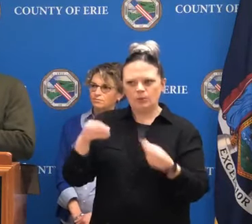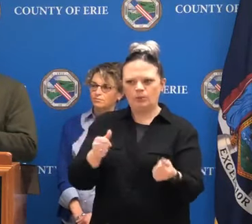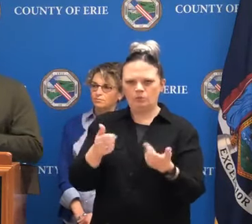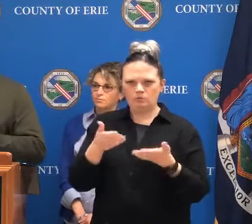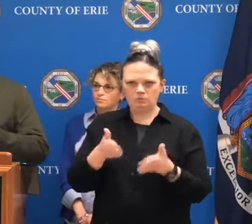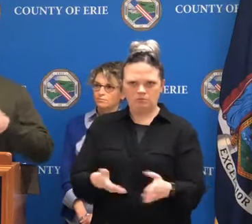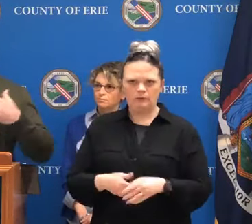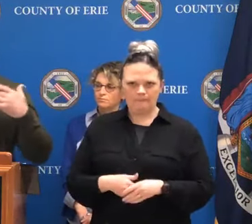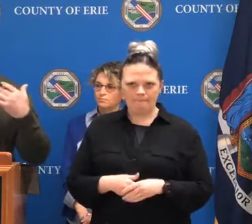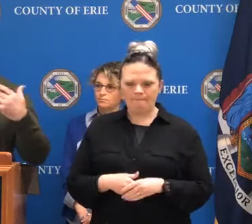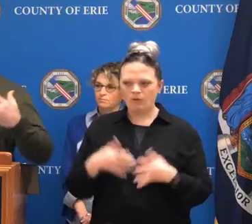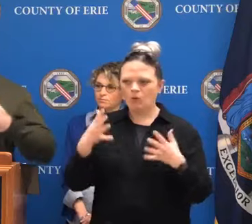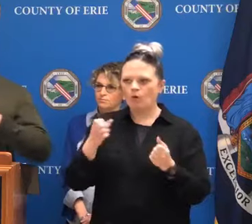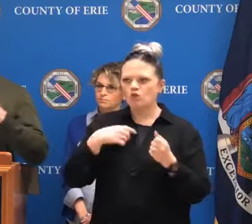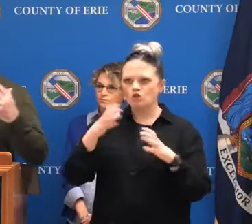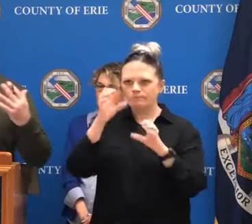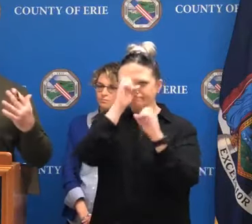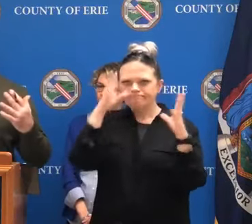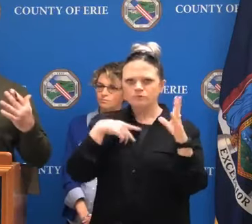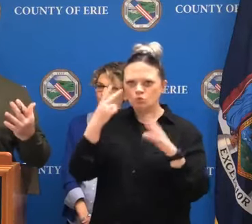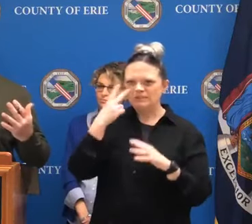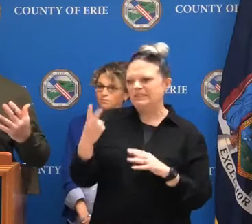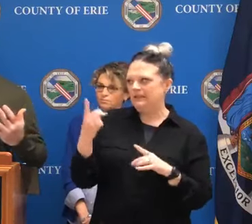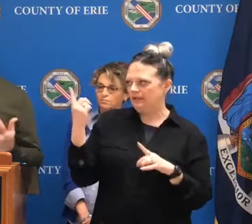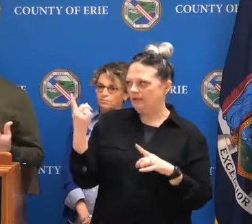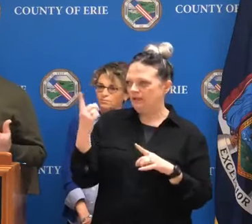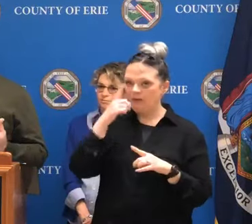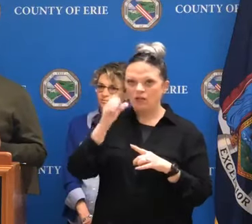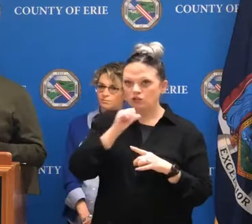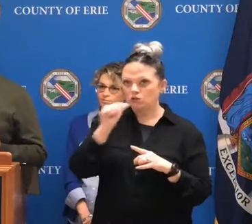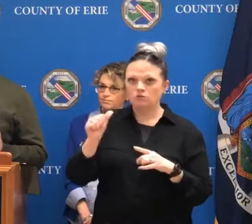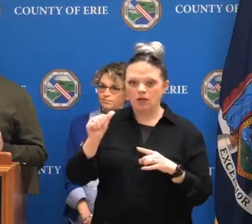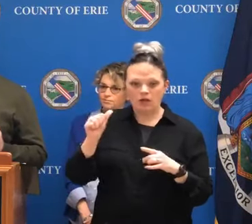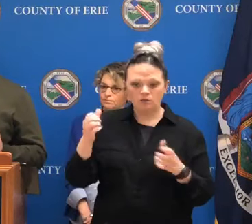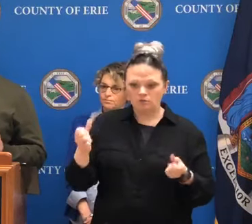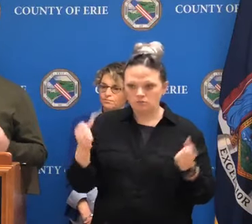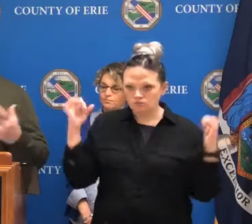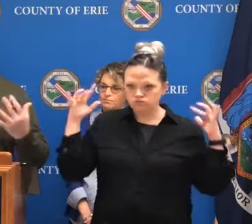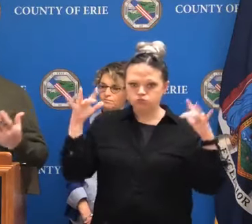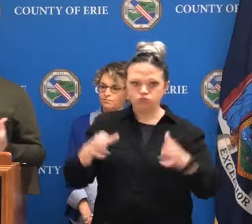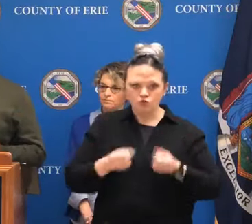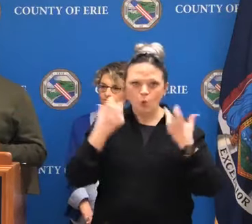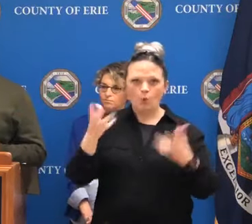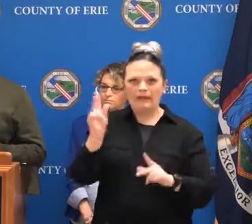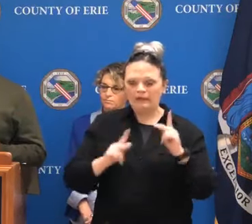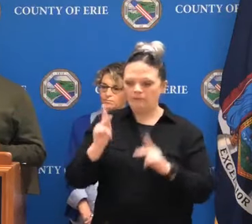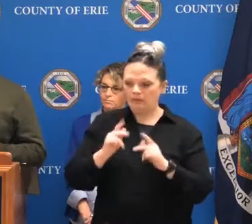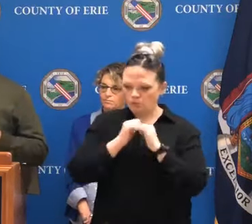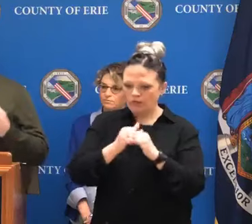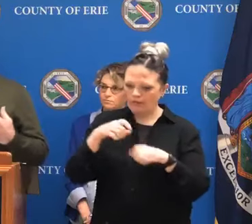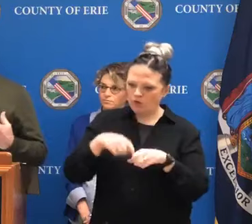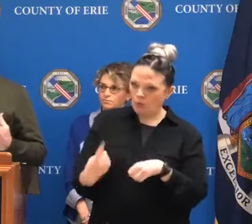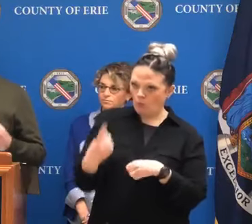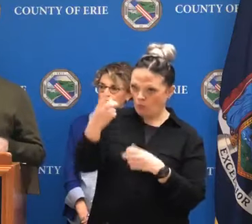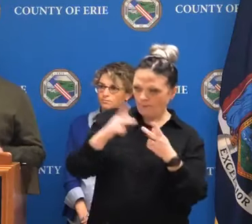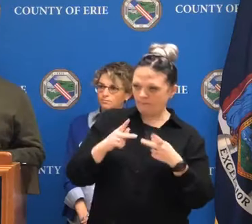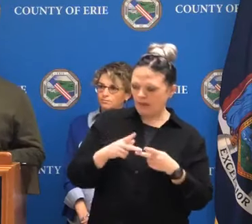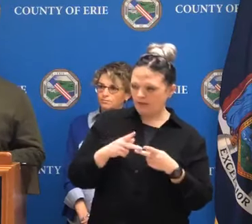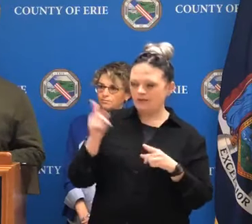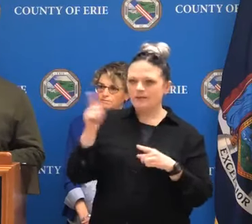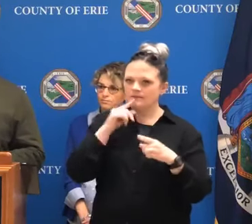there that just because there aren't volumes of people that are working necessarily in one physical location, this is the